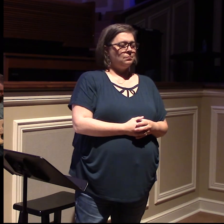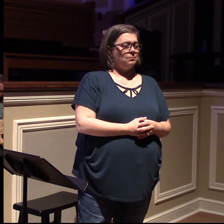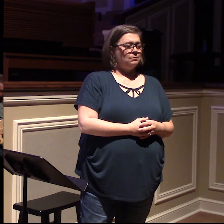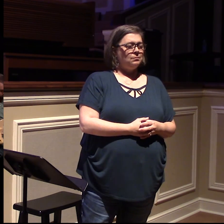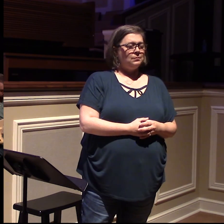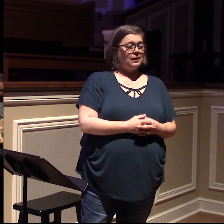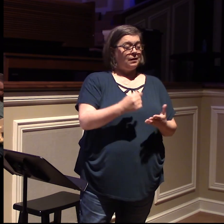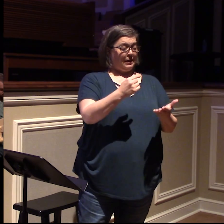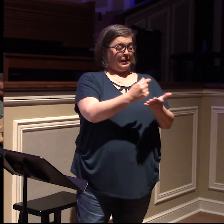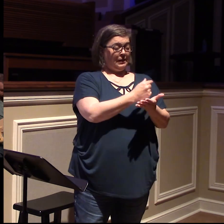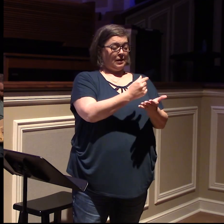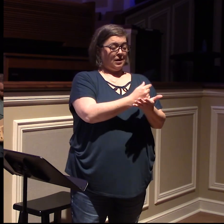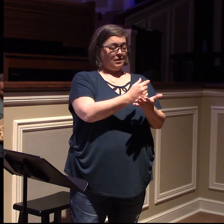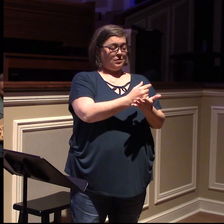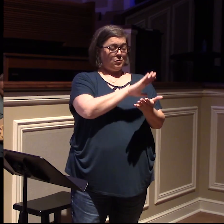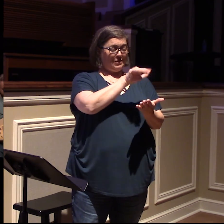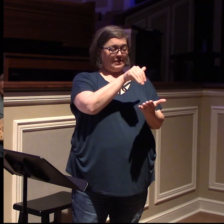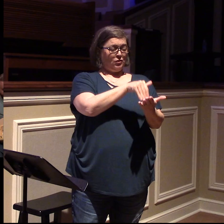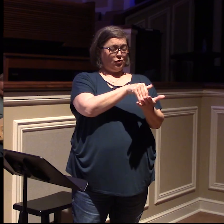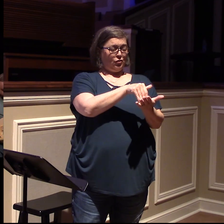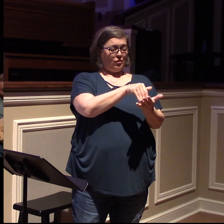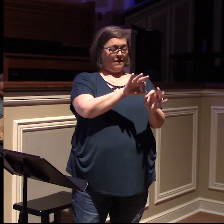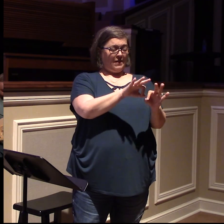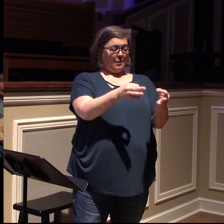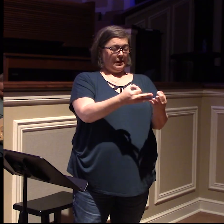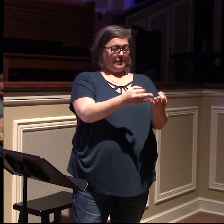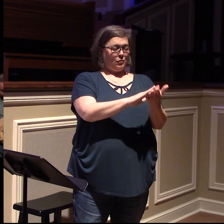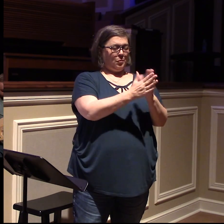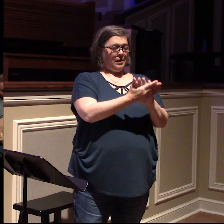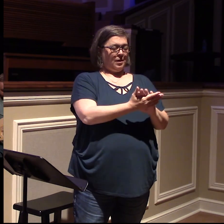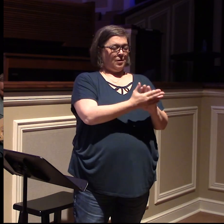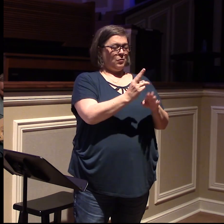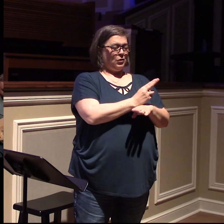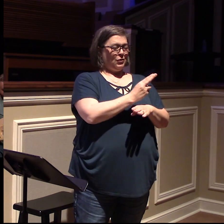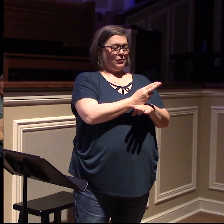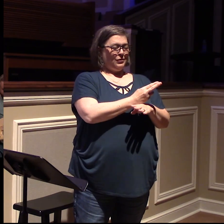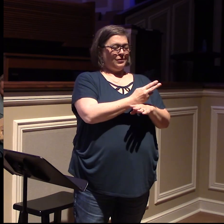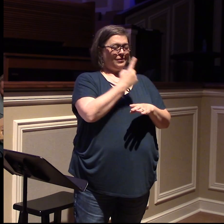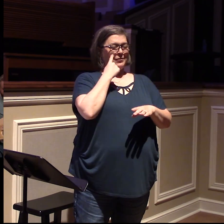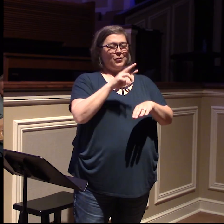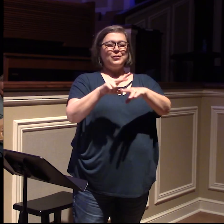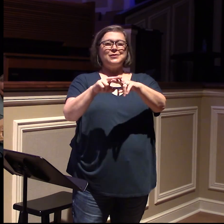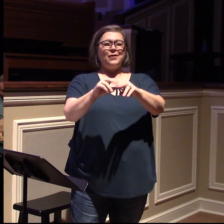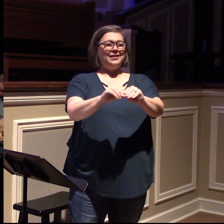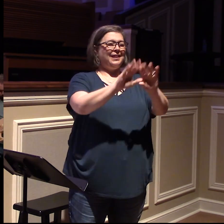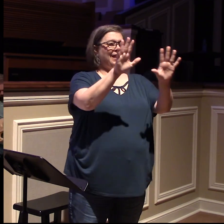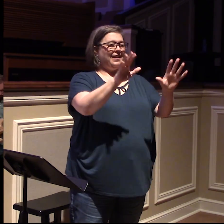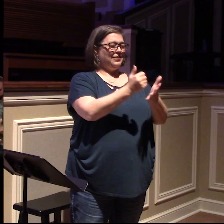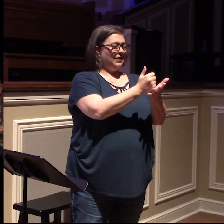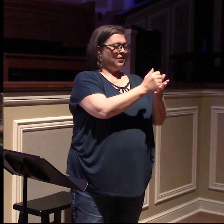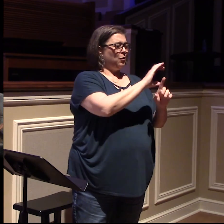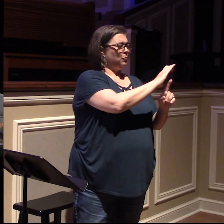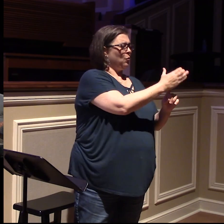And that as gospel-centered families, we would be used as salt and light in a culture that's lost its way.